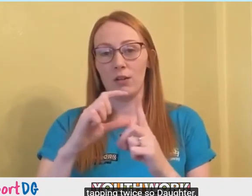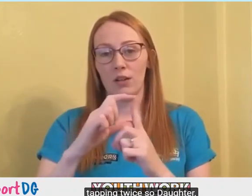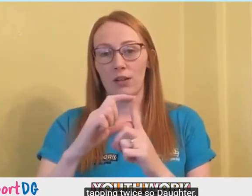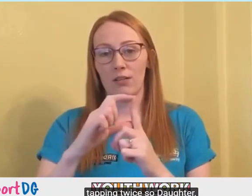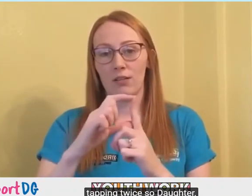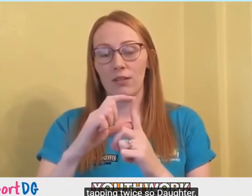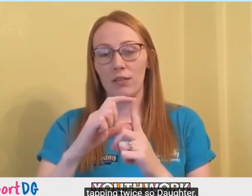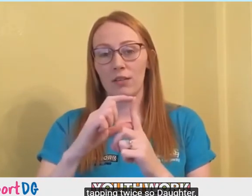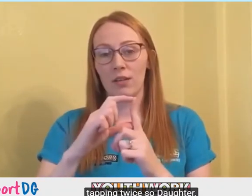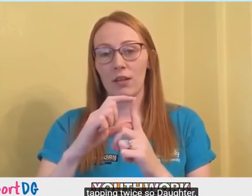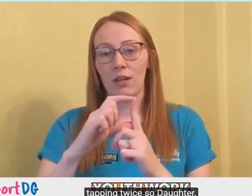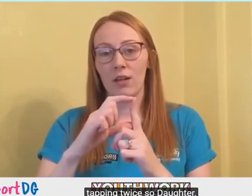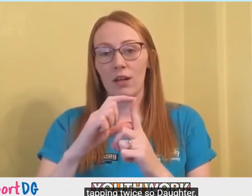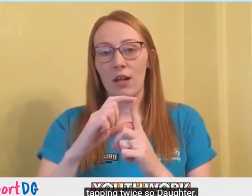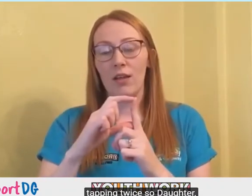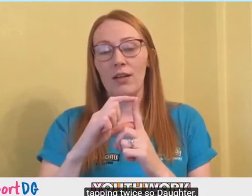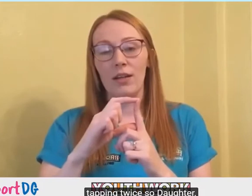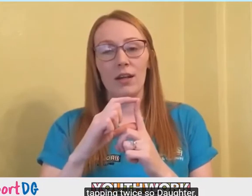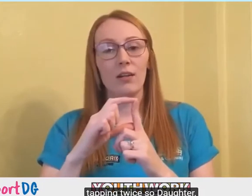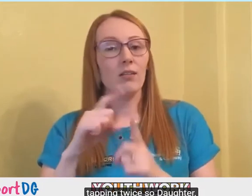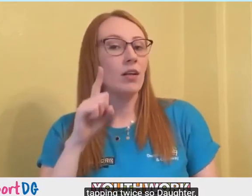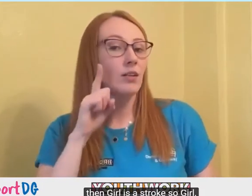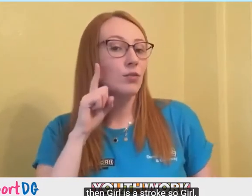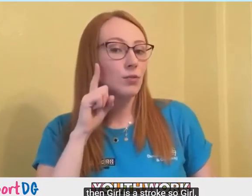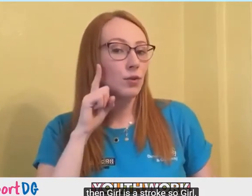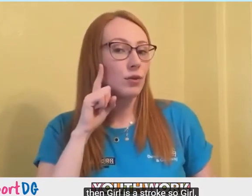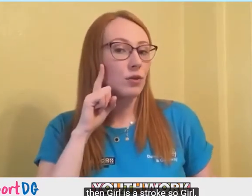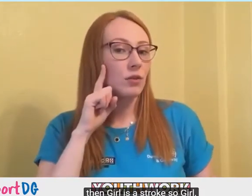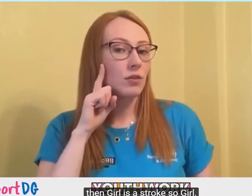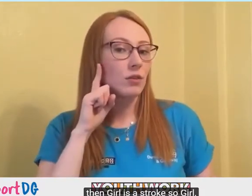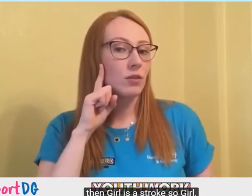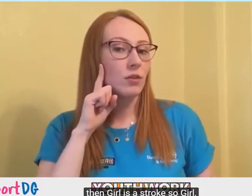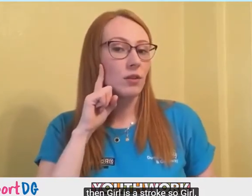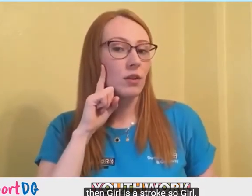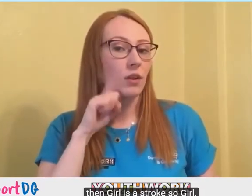Daughter. Then girl is a stroke, so girl.